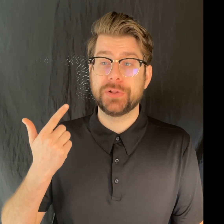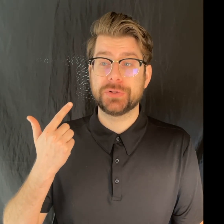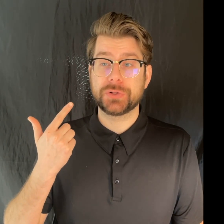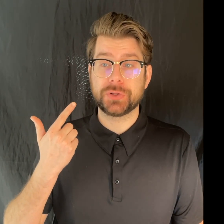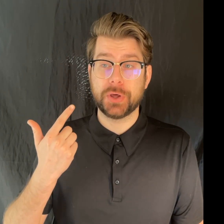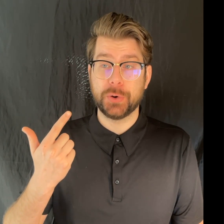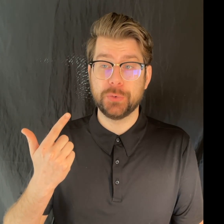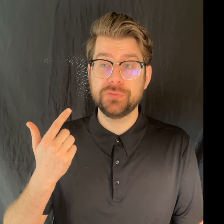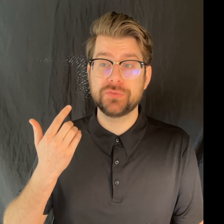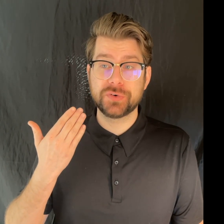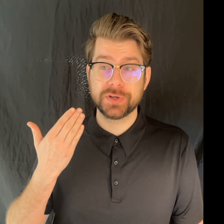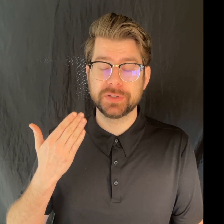loaf,